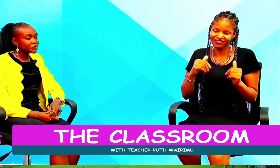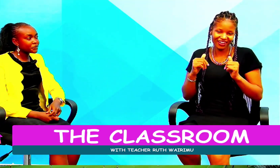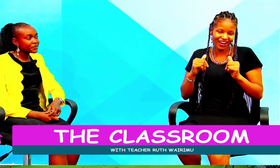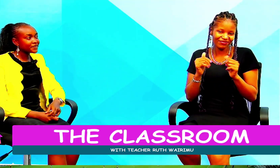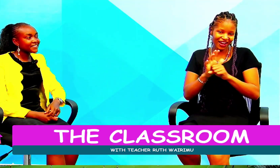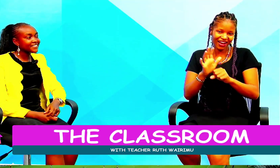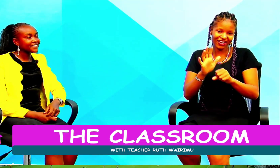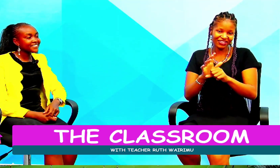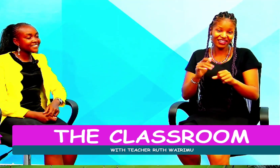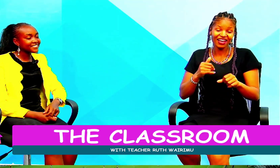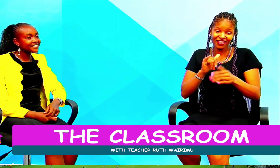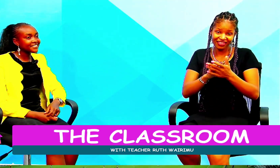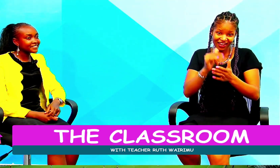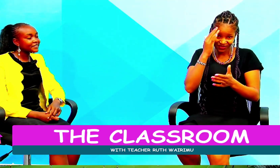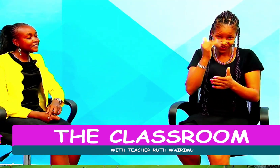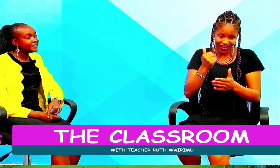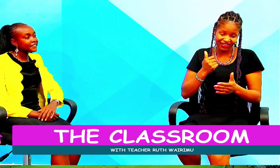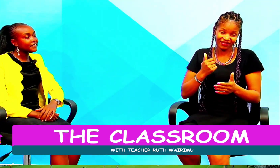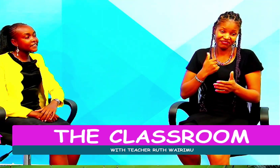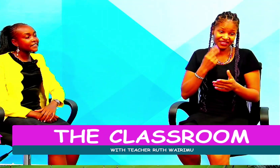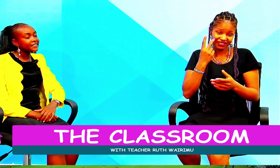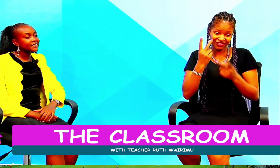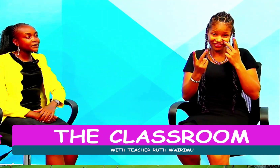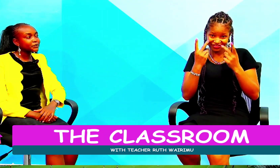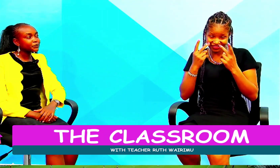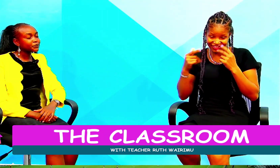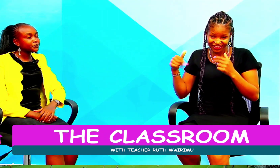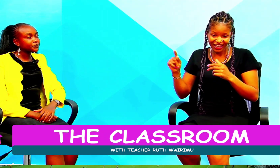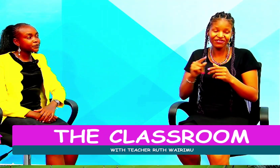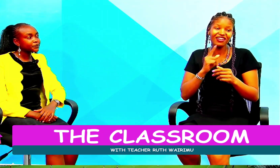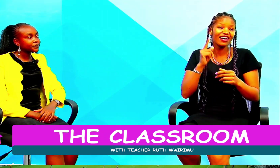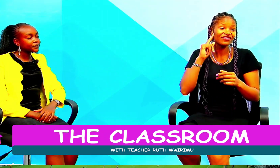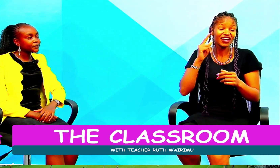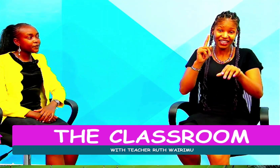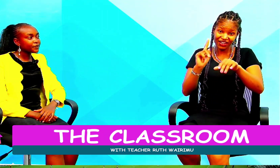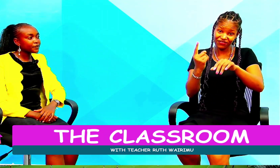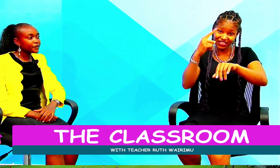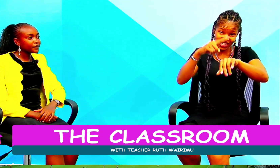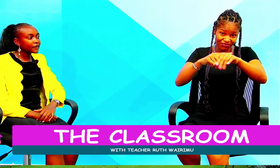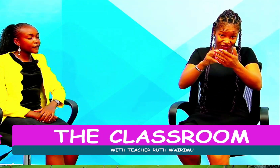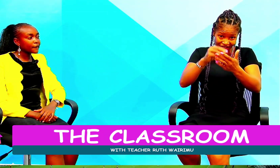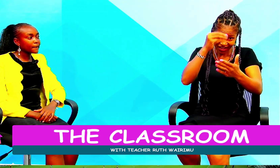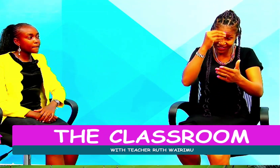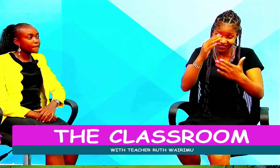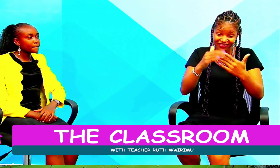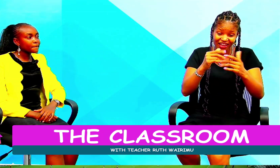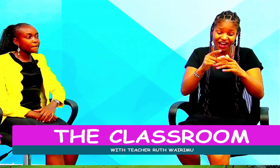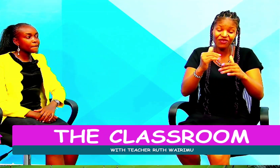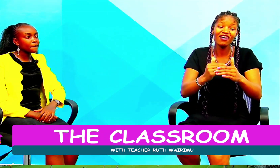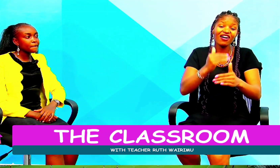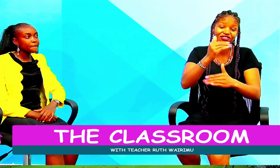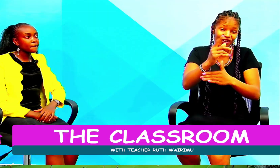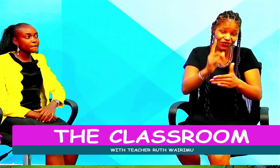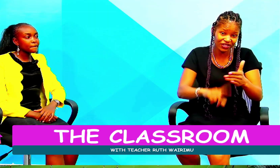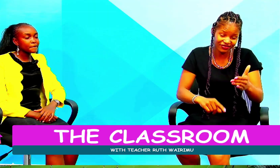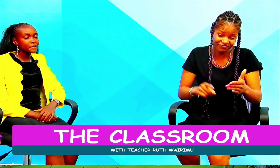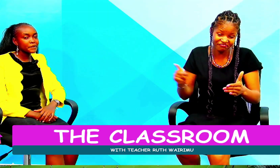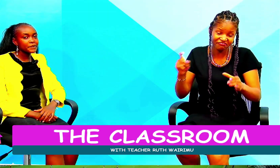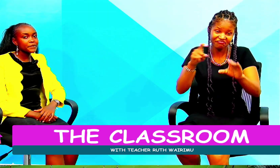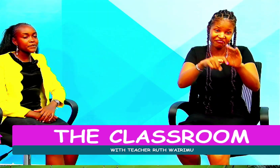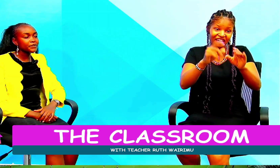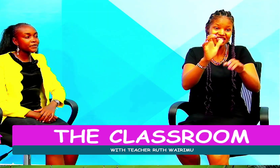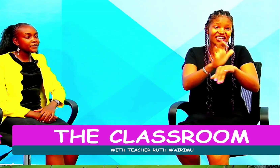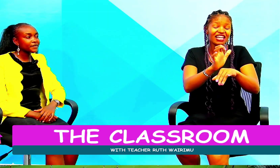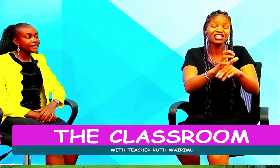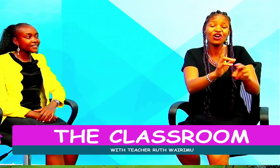step, and I believe this will help you grow even to the level of interpreting in high level events as conferences.